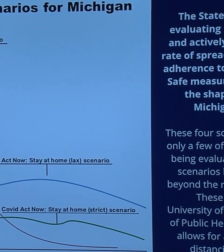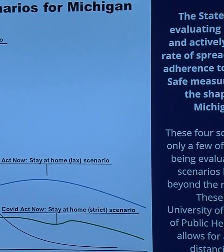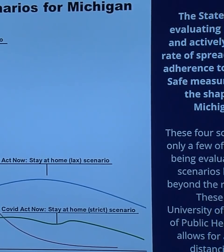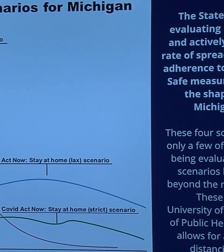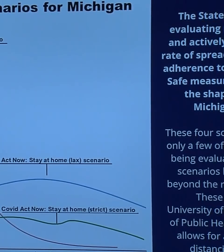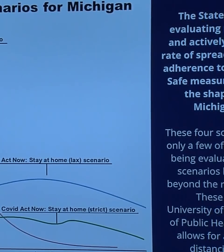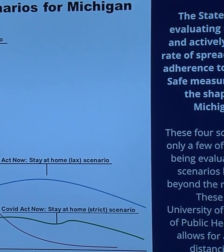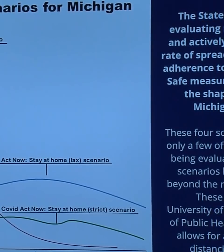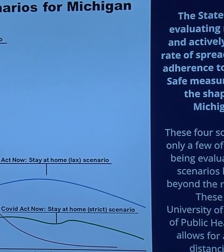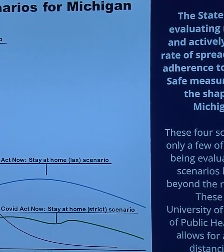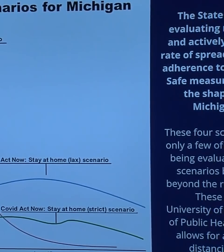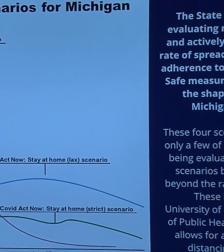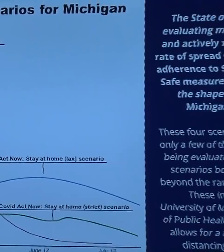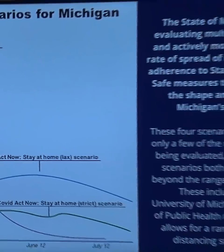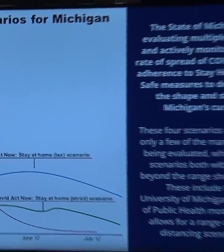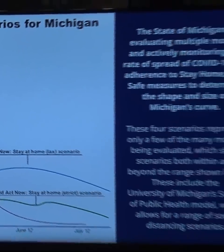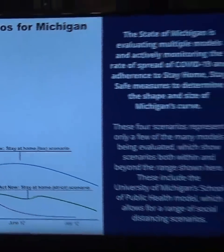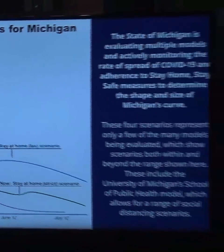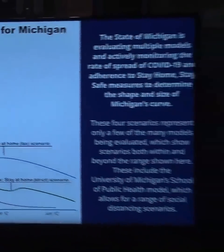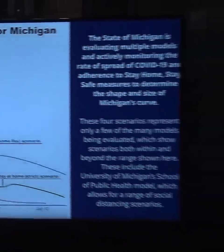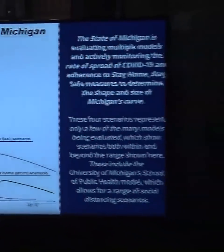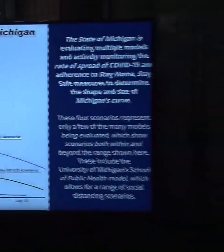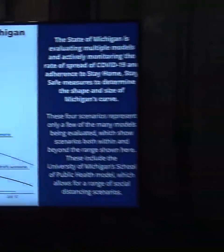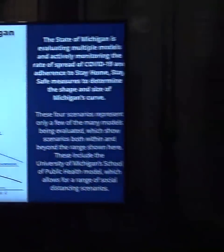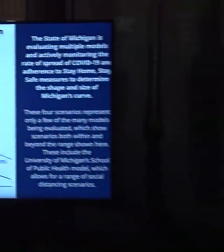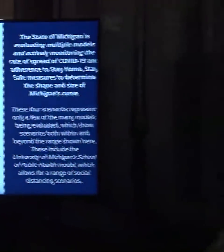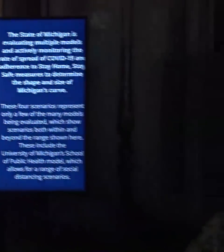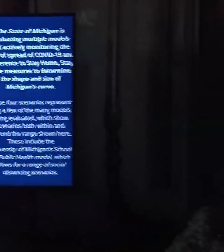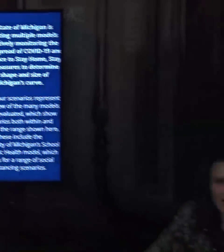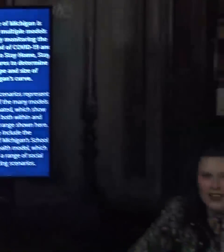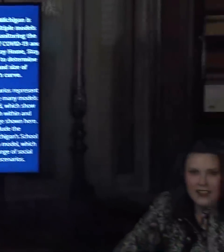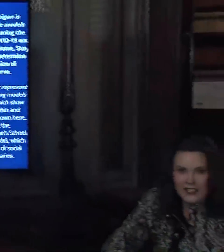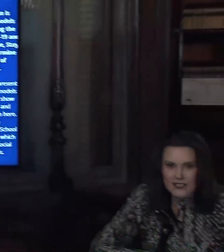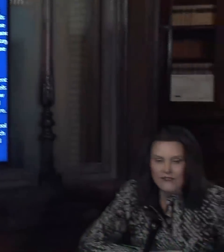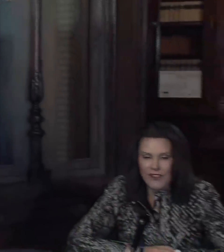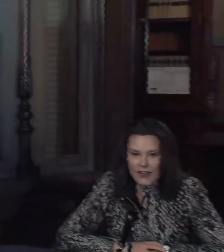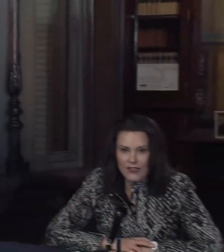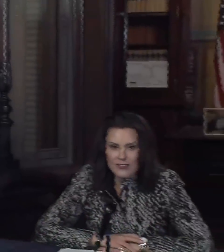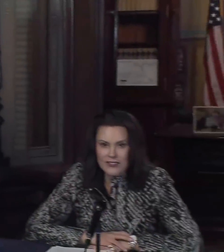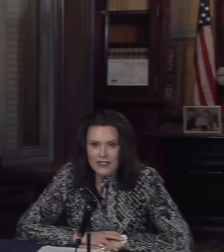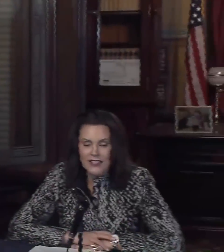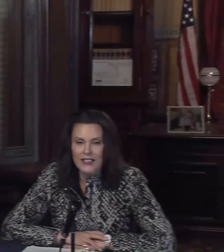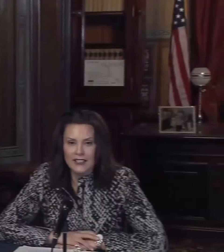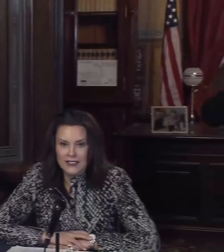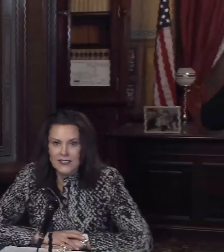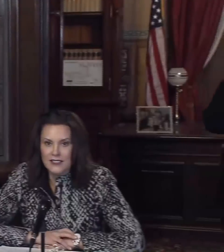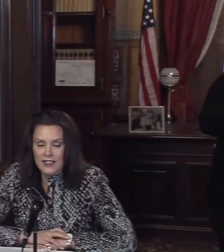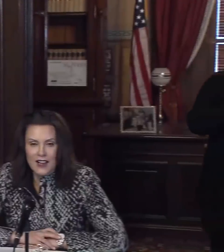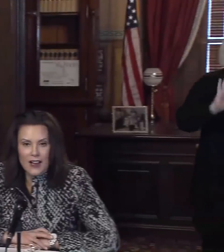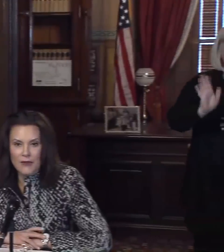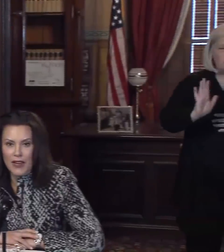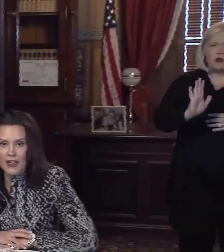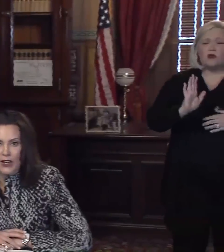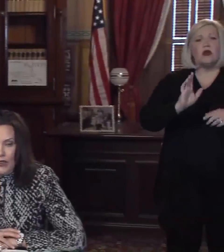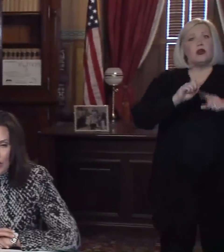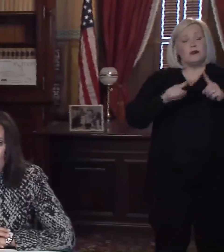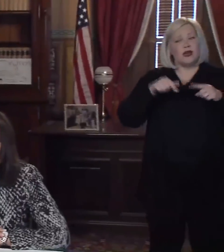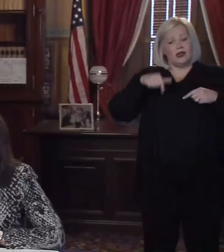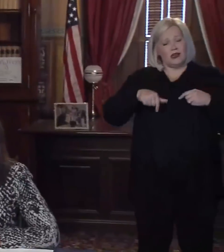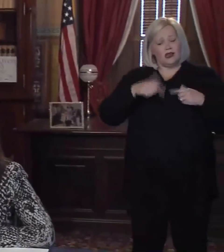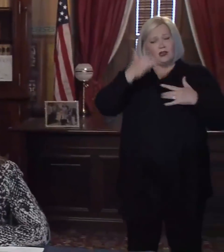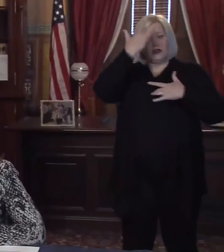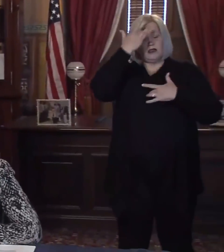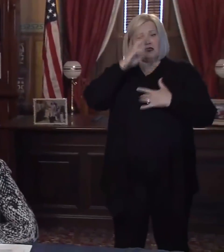I don't enjoy using these levers, but the fact of the matter is, this virus is an